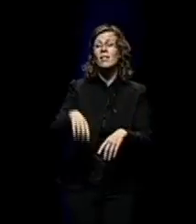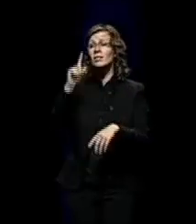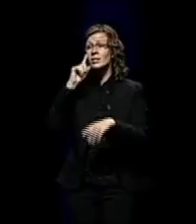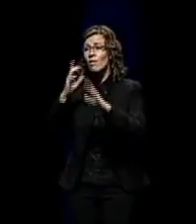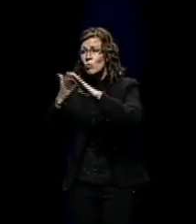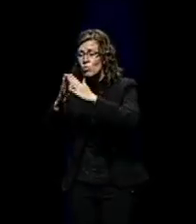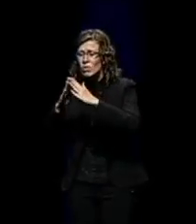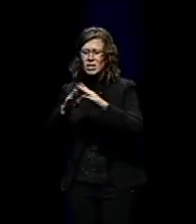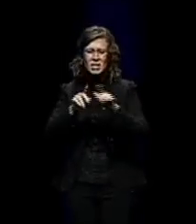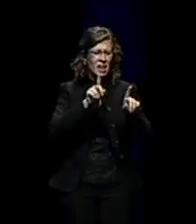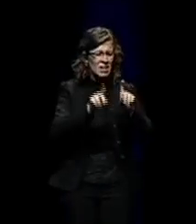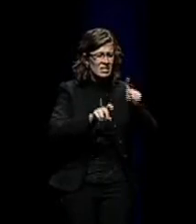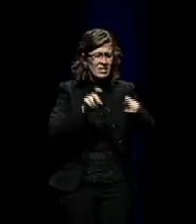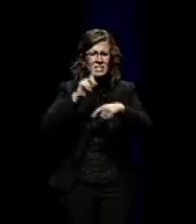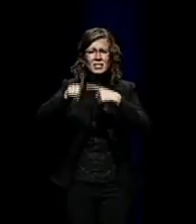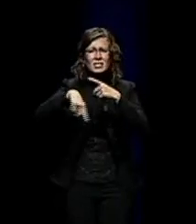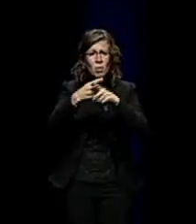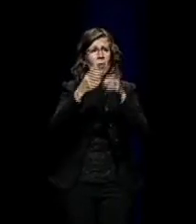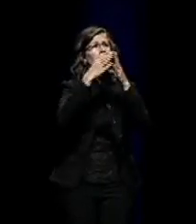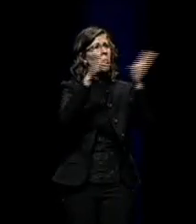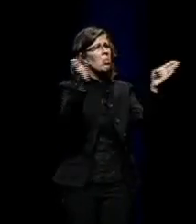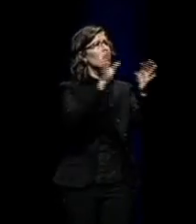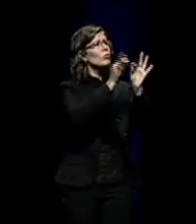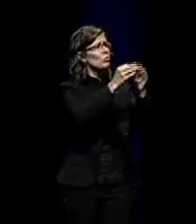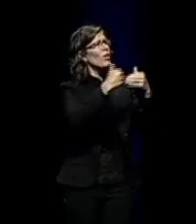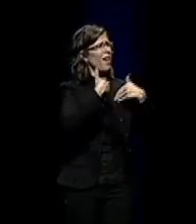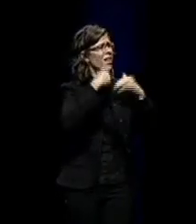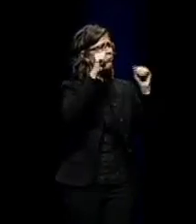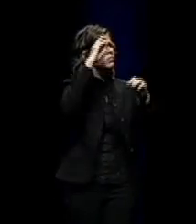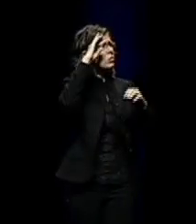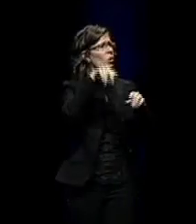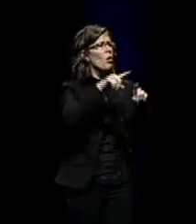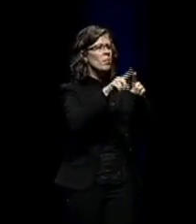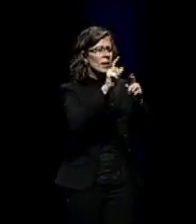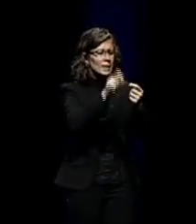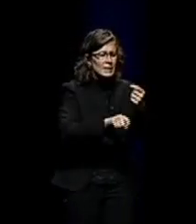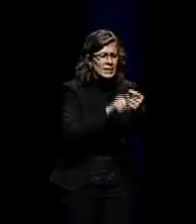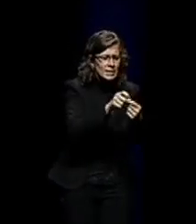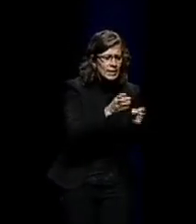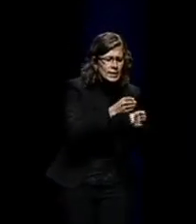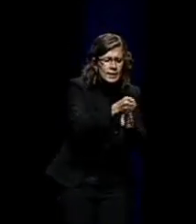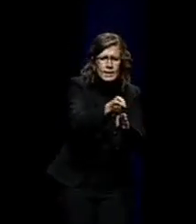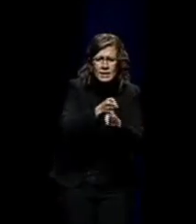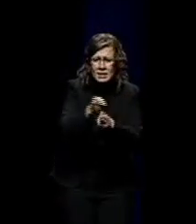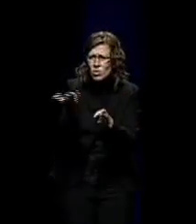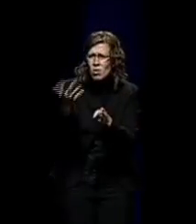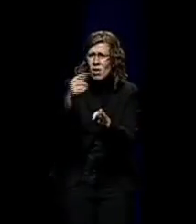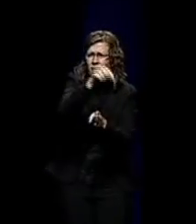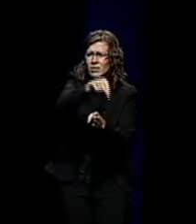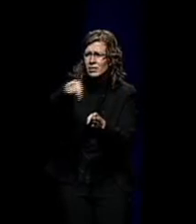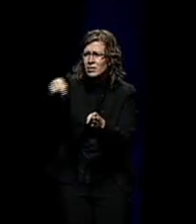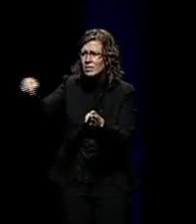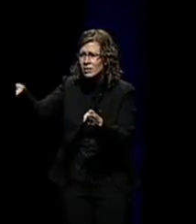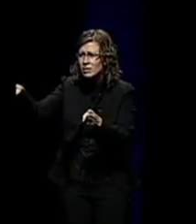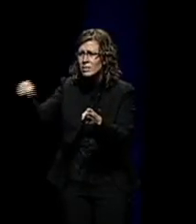industry. Areas of practice that are specialized. Because the first thing we have to understand is who are